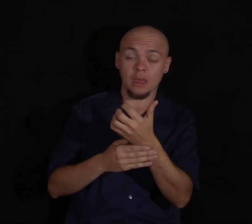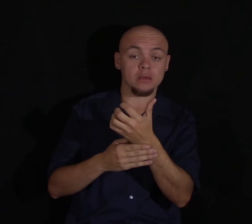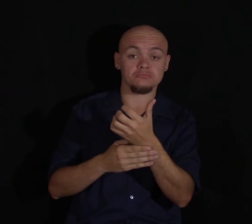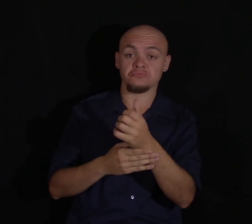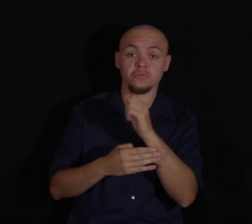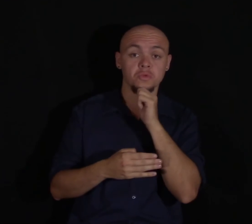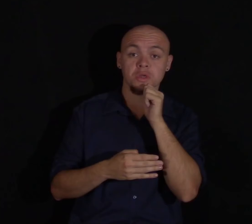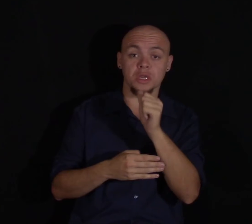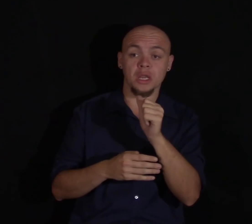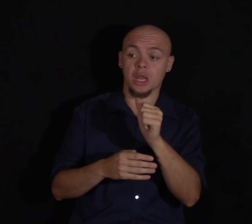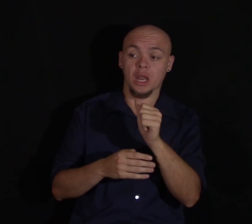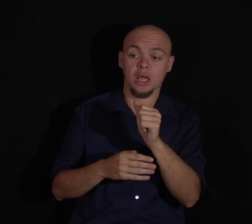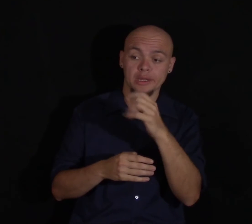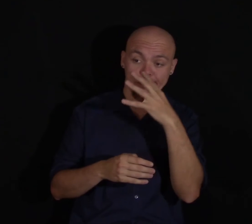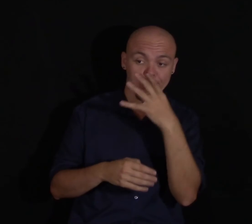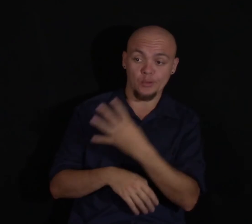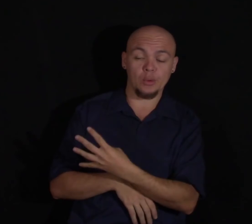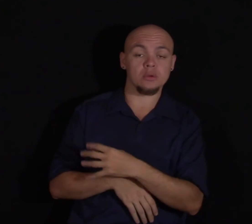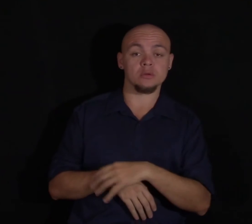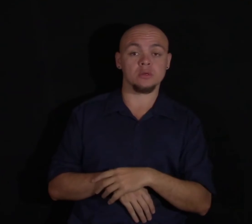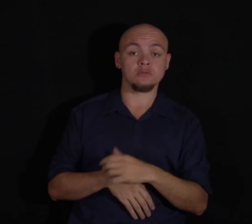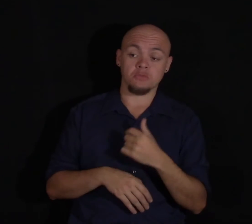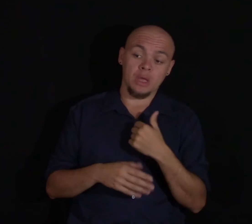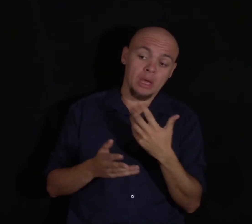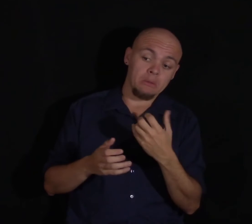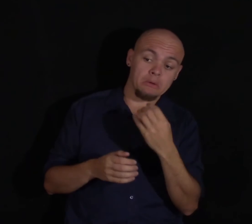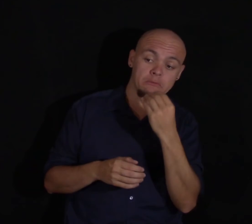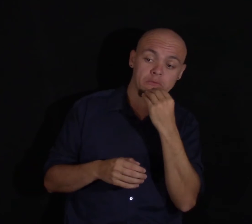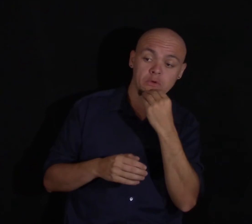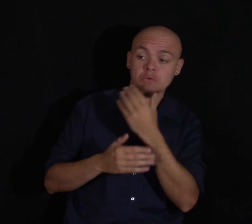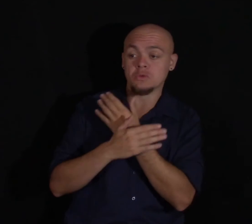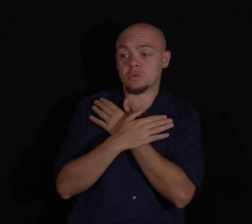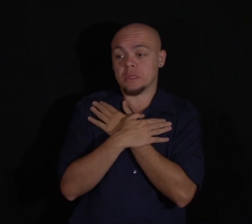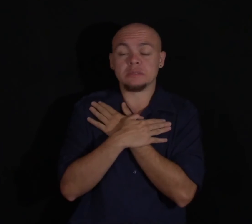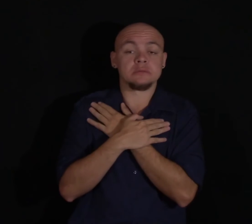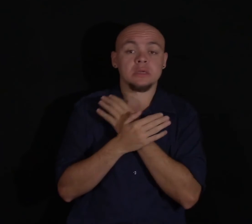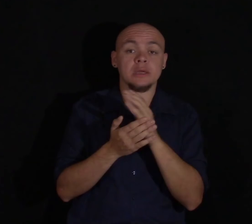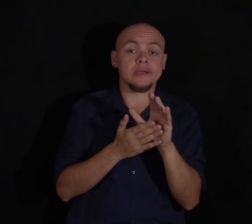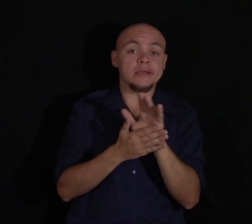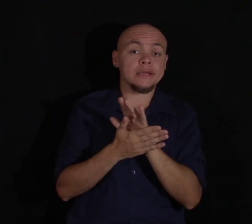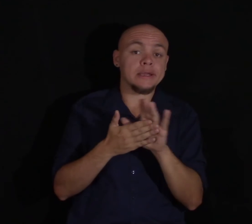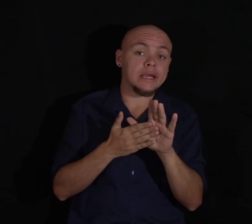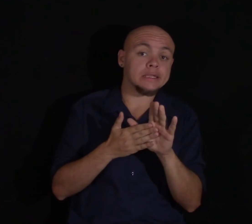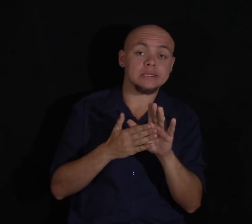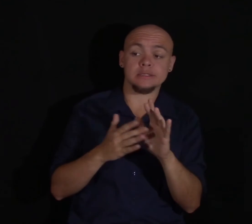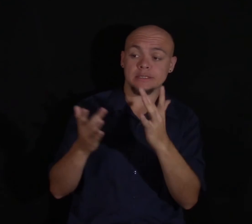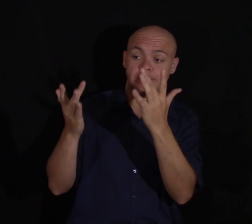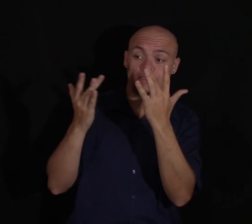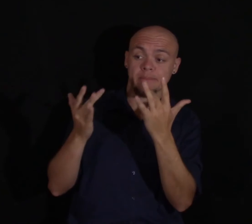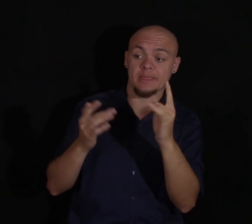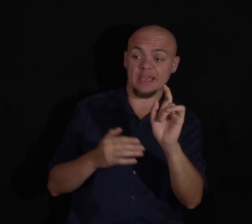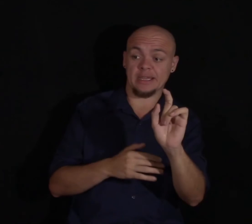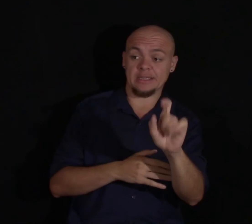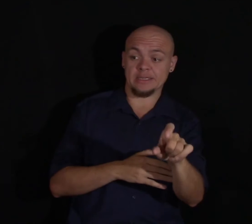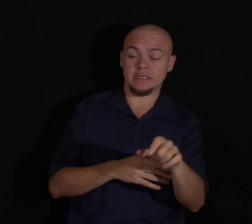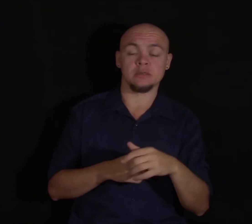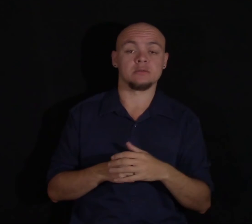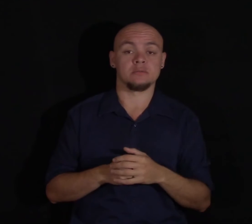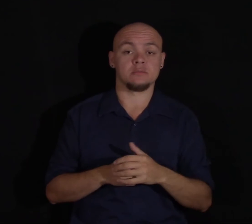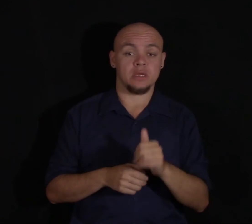treasures than a little food or rest. I required kindness and sympathy, but I did not believe myself utterly unworthy